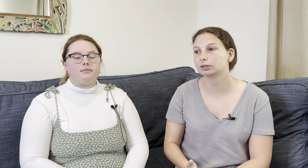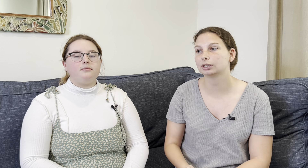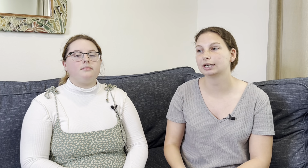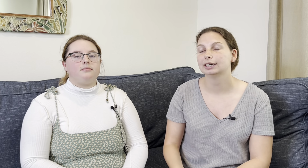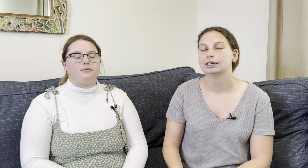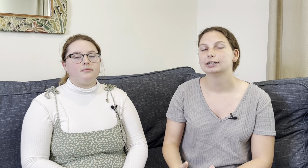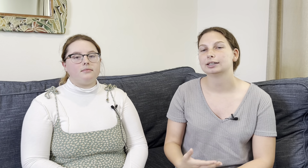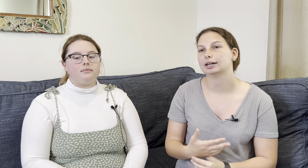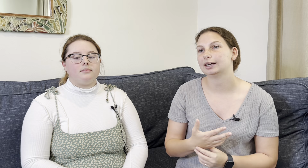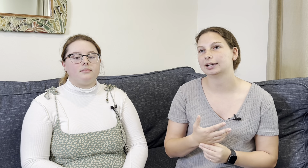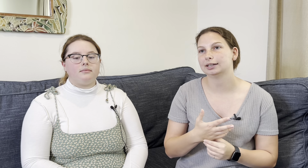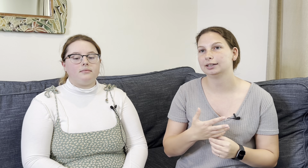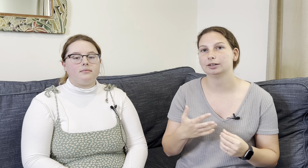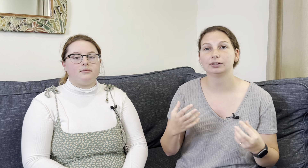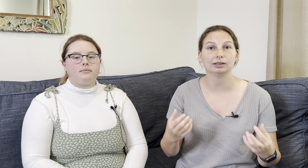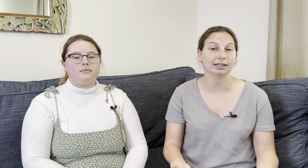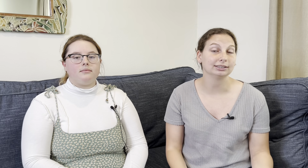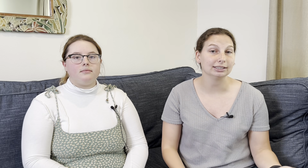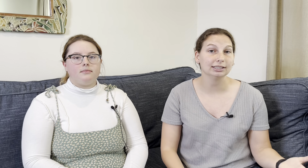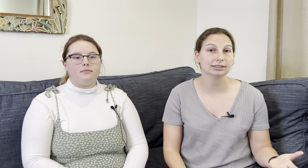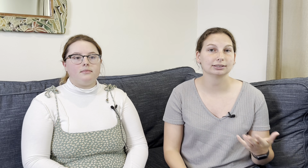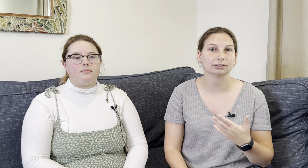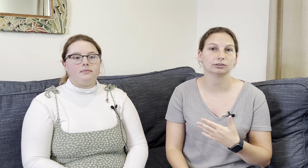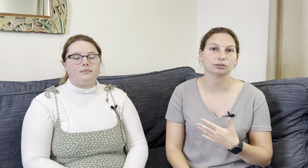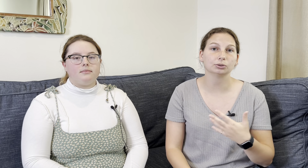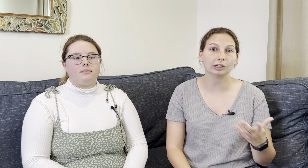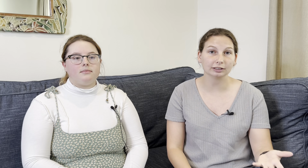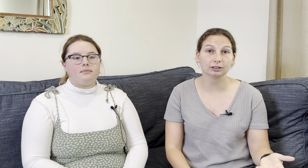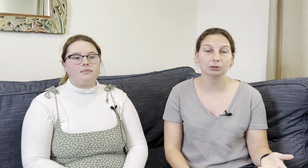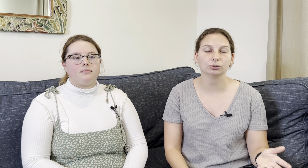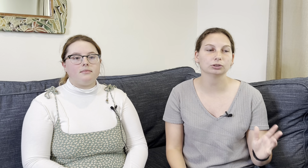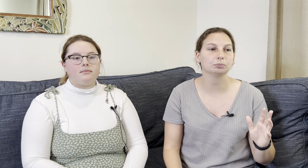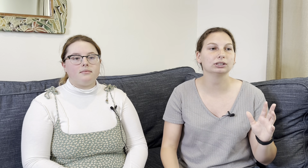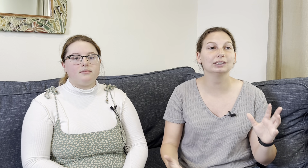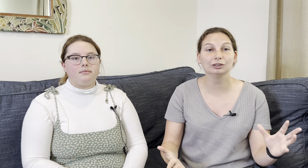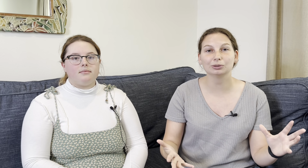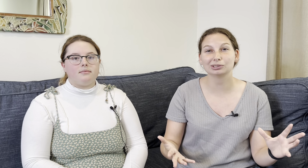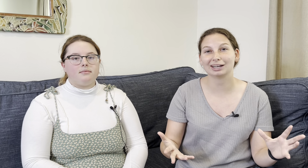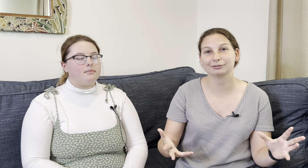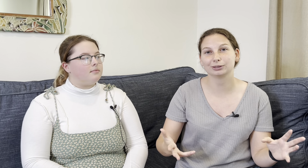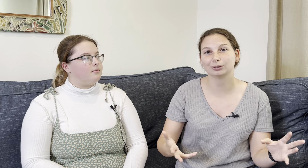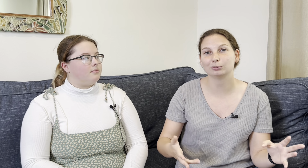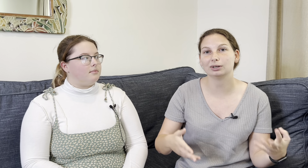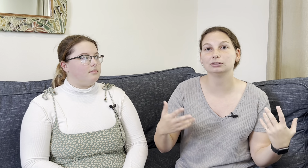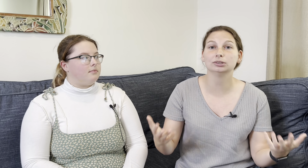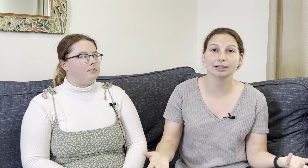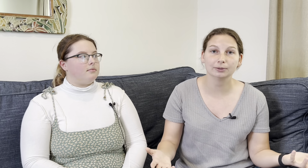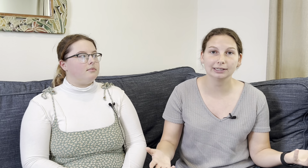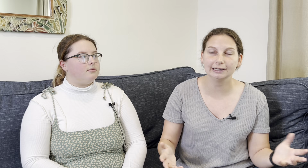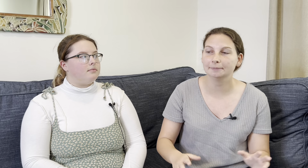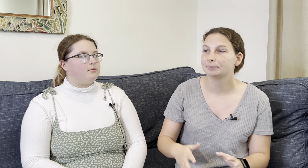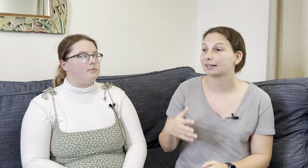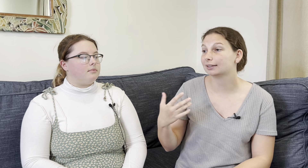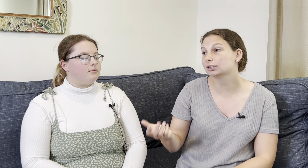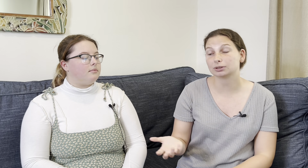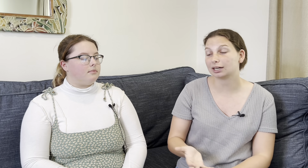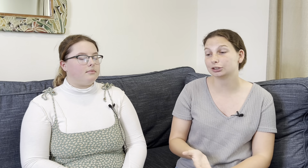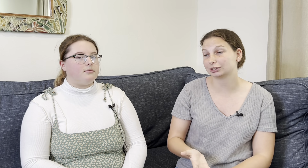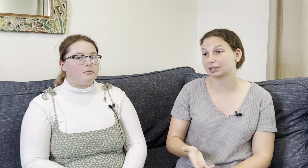hungry, and if they'd like to eat. Those signs could be used, but then you also have to know what do they want to eat. That's when I just say, okay,